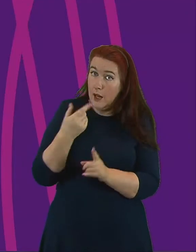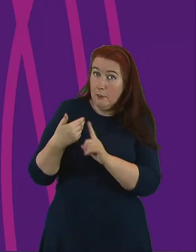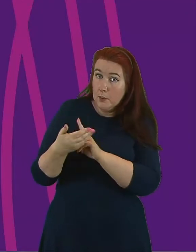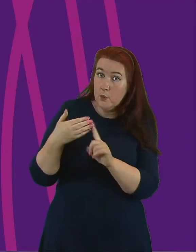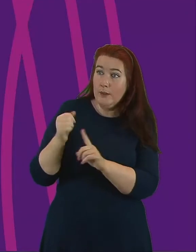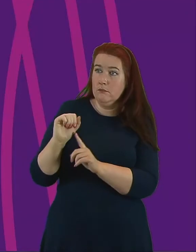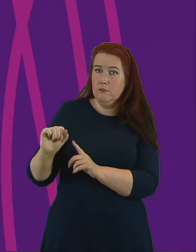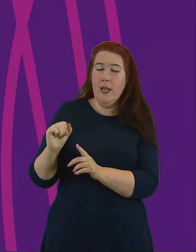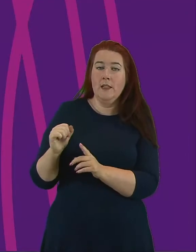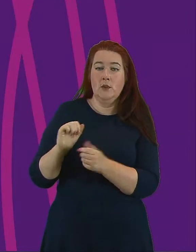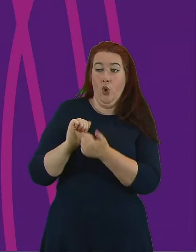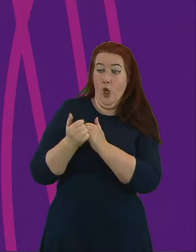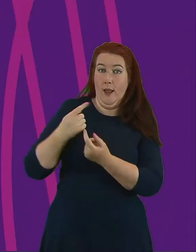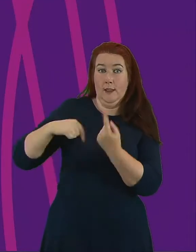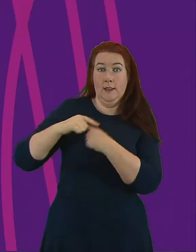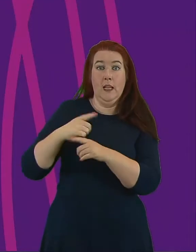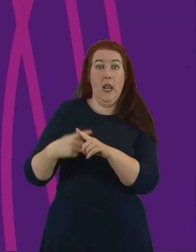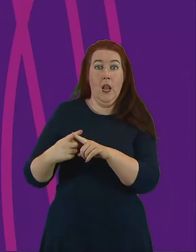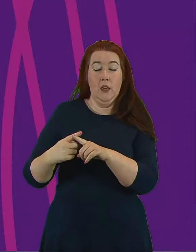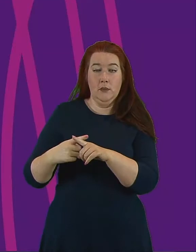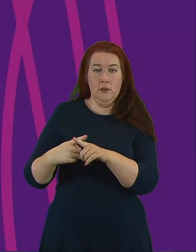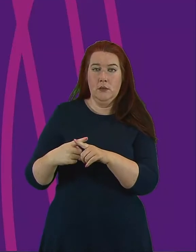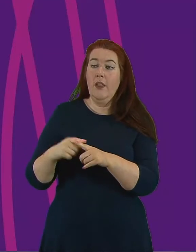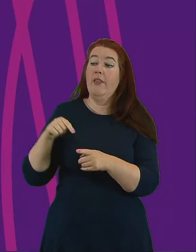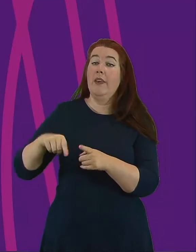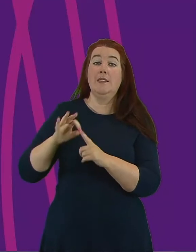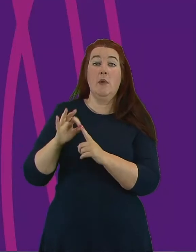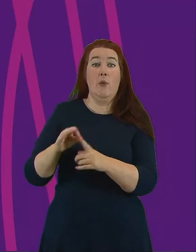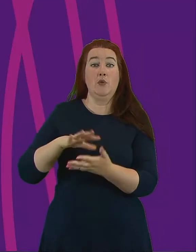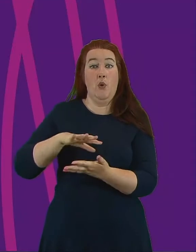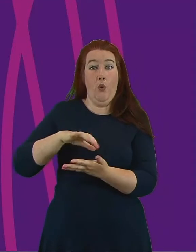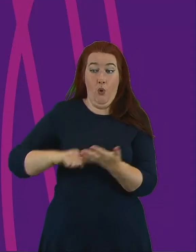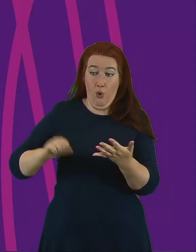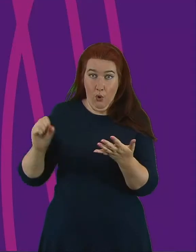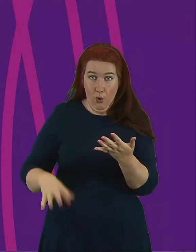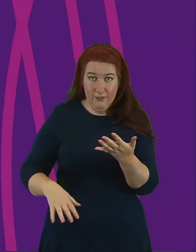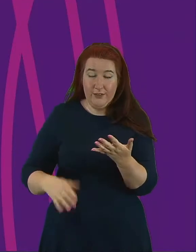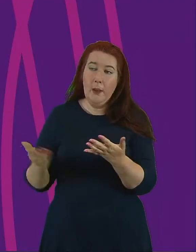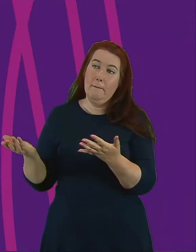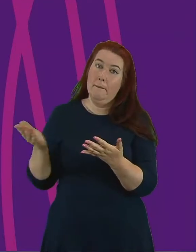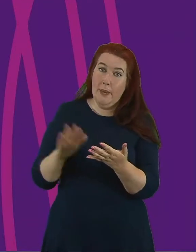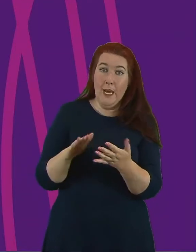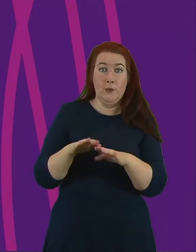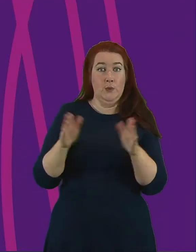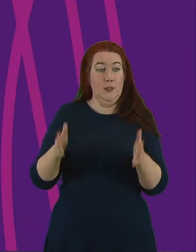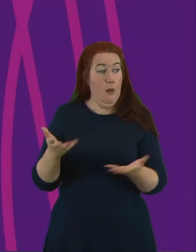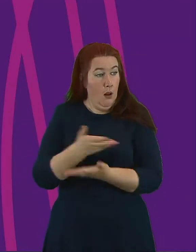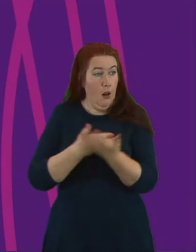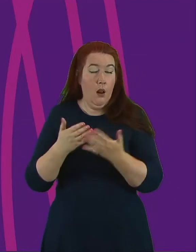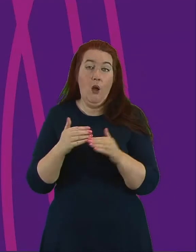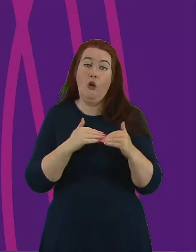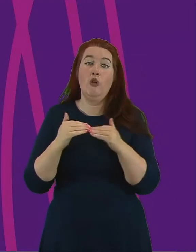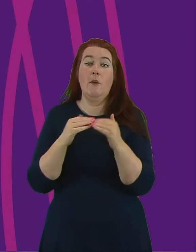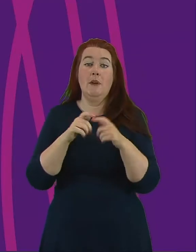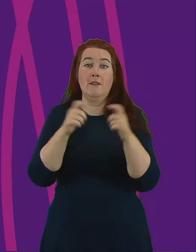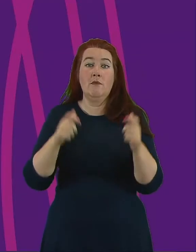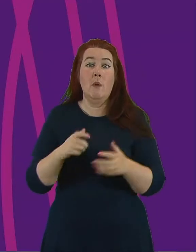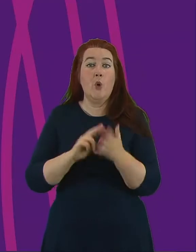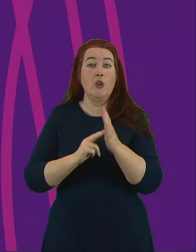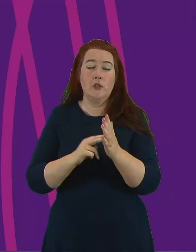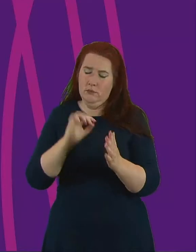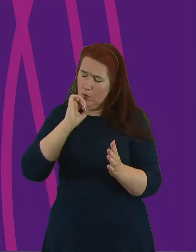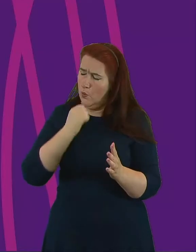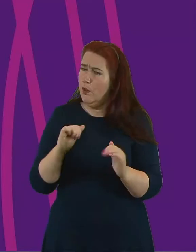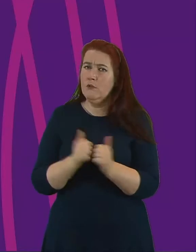his colleagues south of the border to withdraw these proposals and to return to the table on common frameworks, then I will support that. And I've made that clear. I've